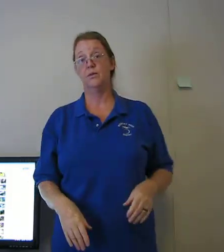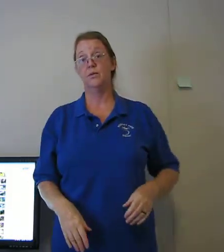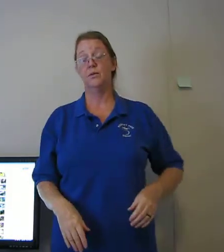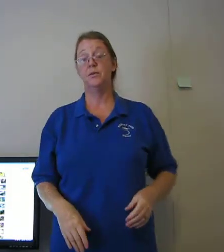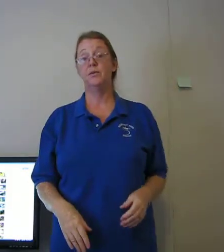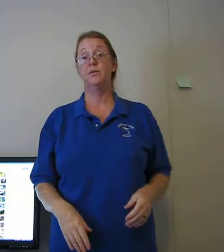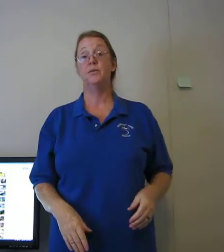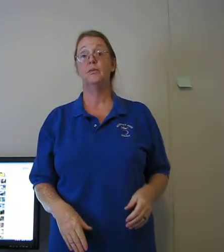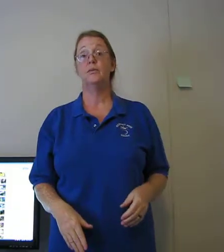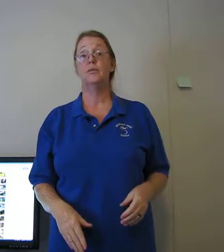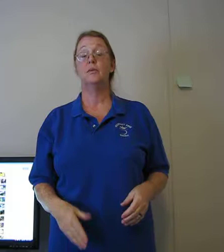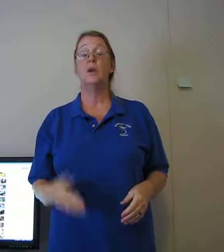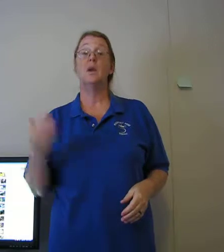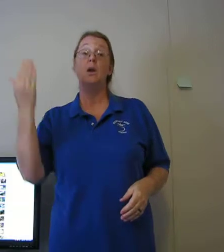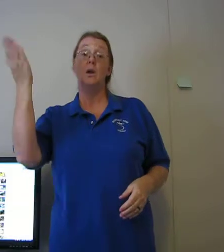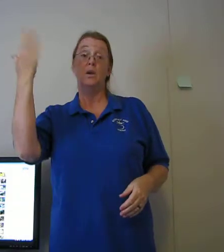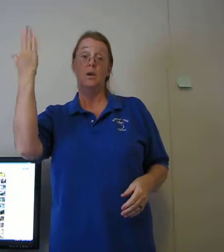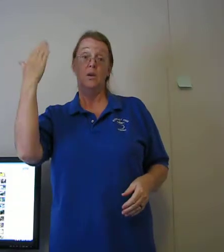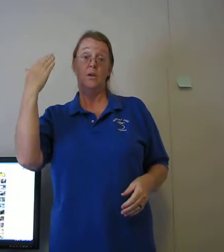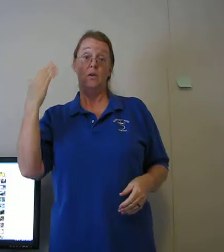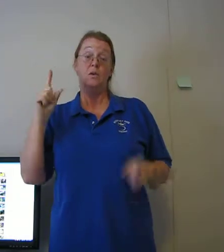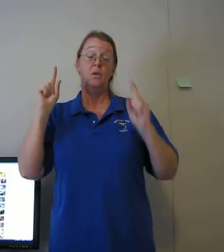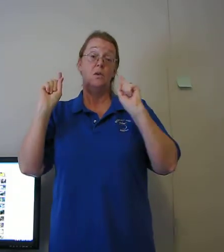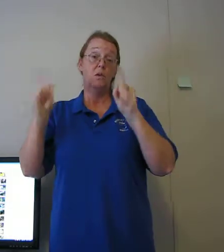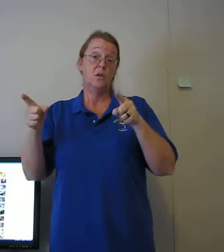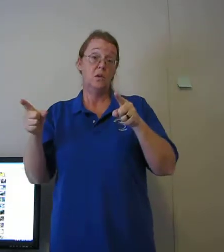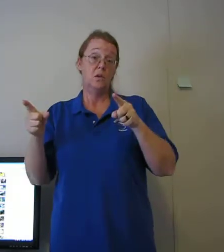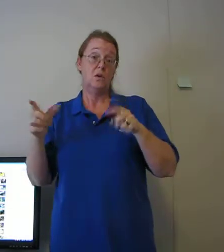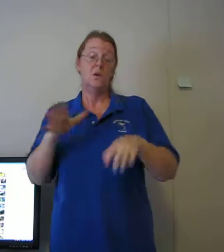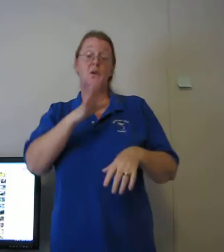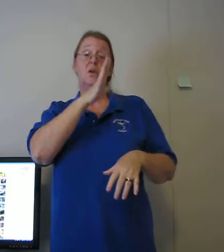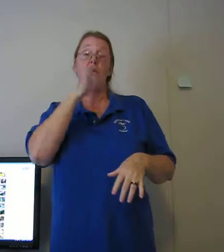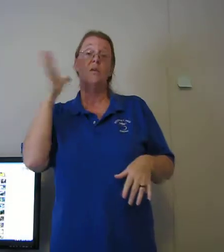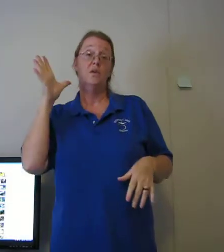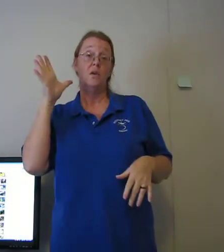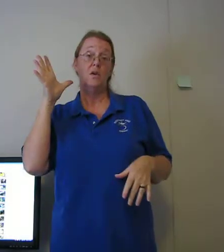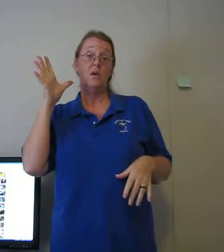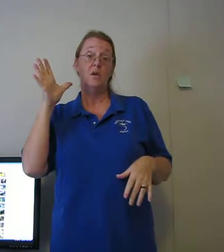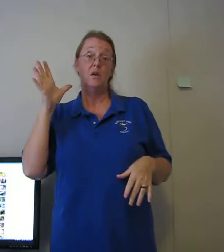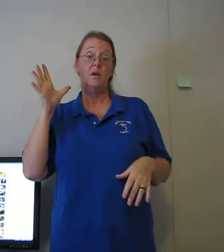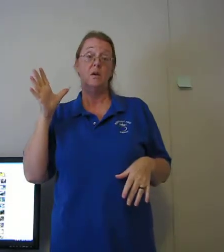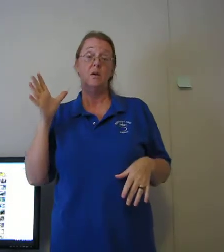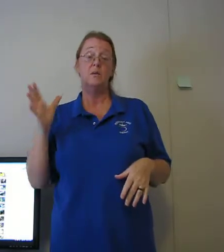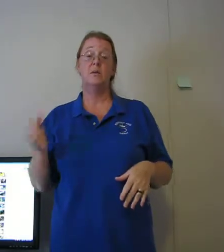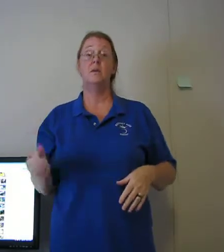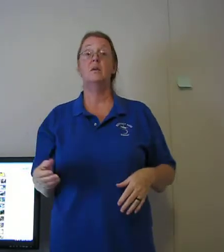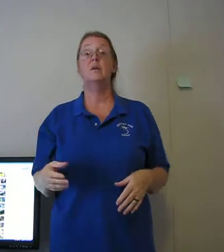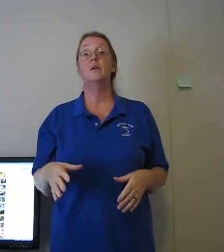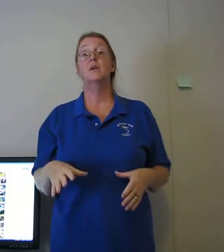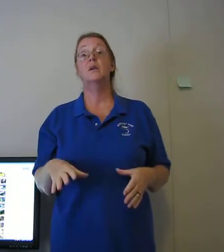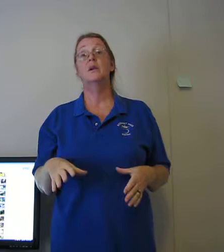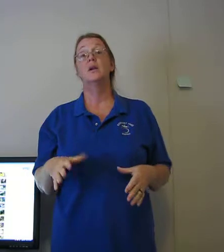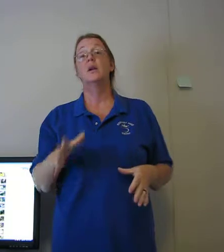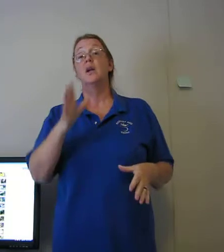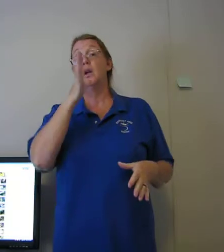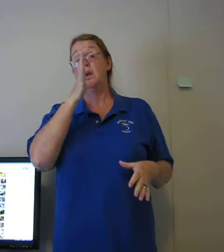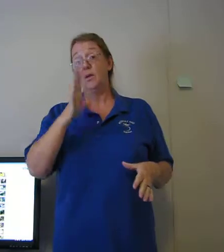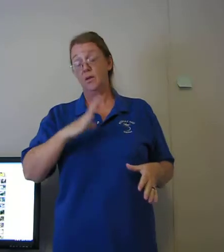But before they leave, the farmer mates them, starting the cycle all over again.